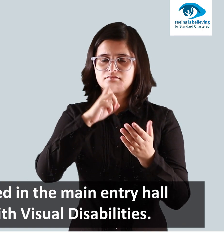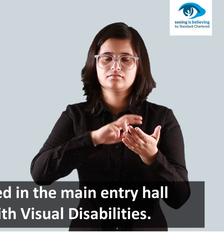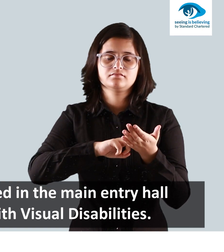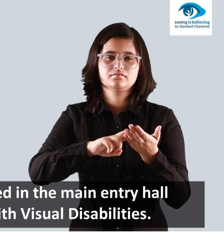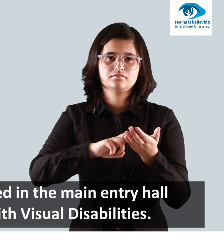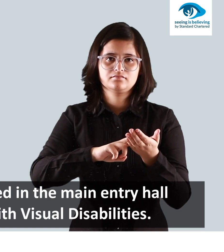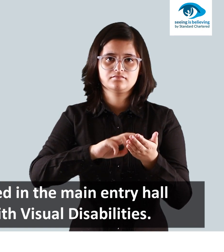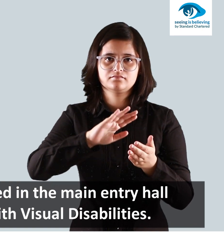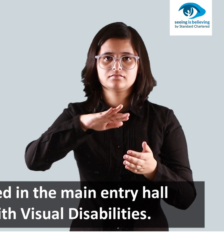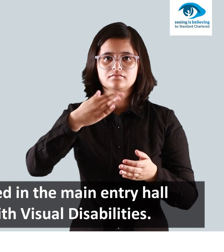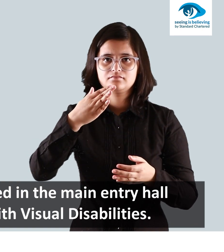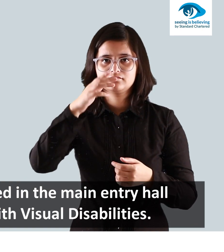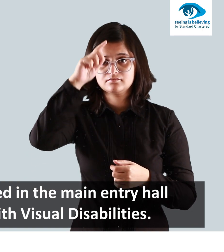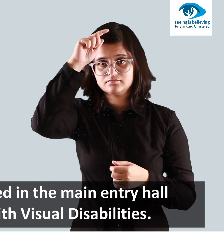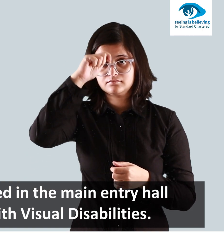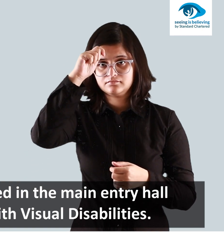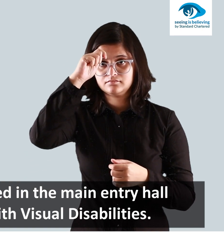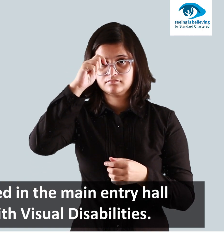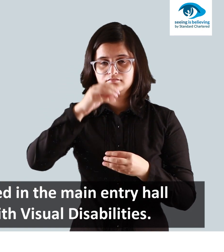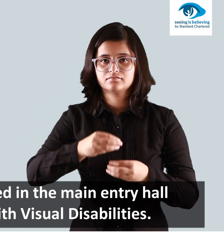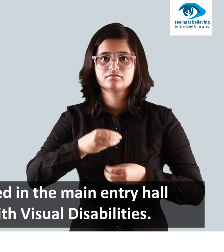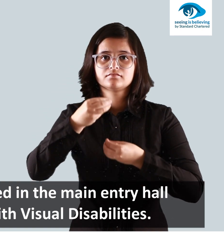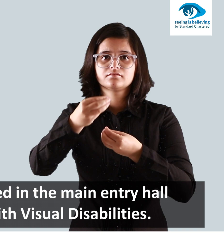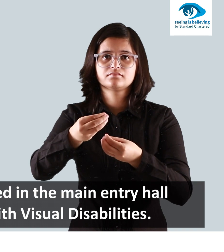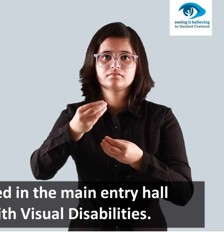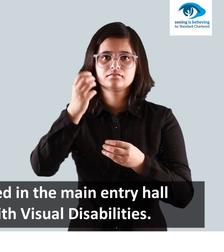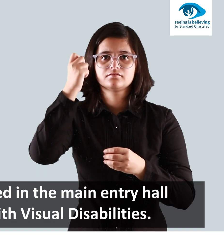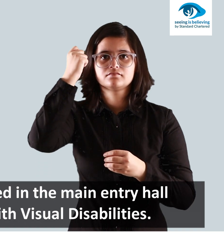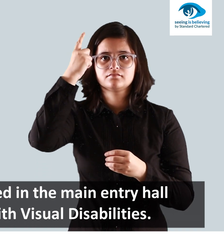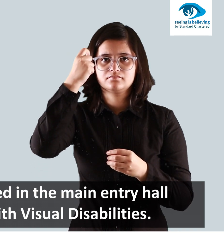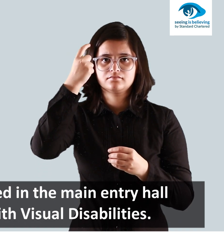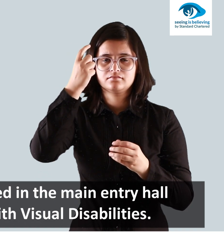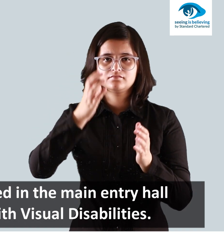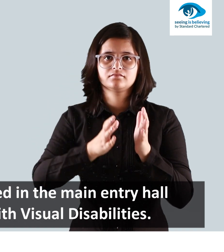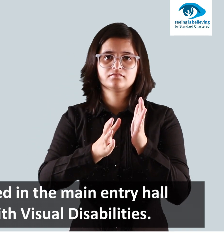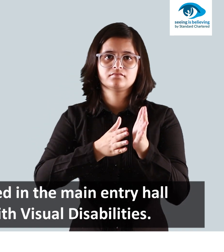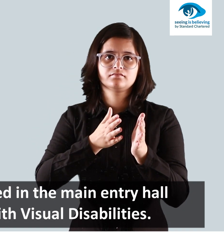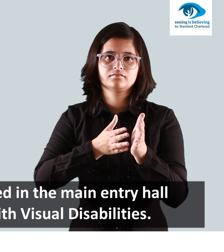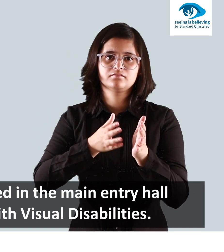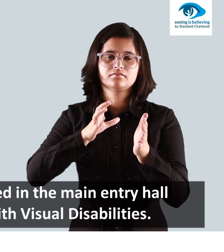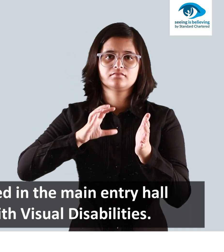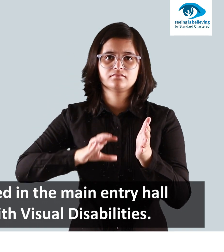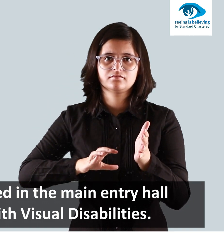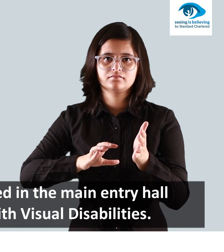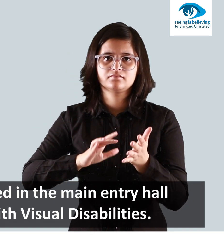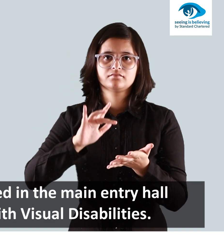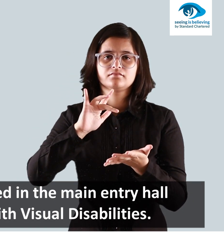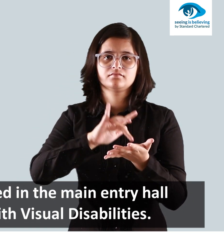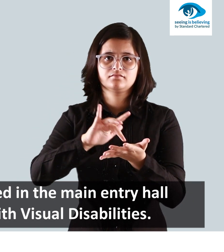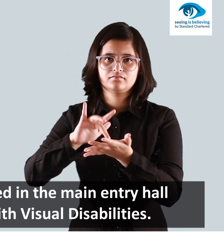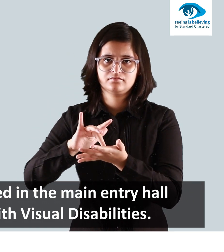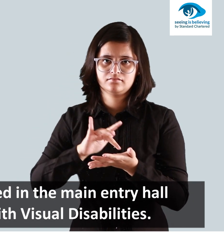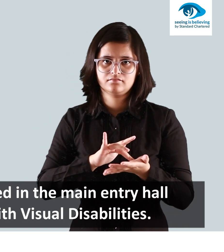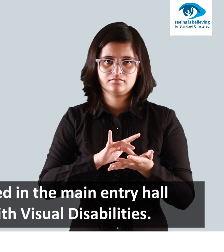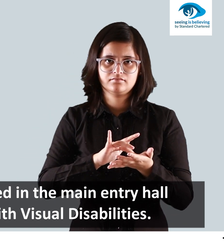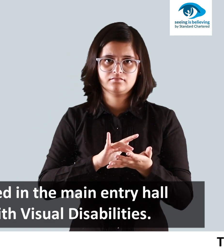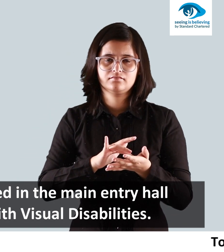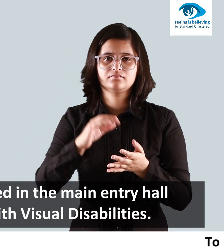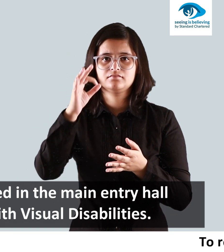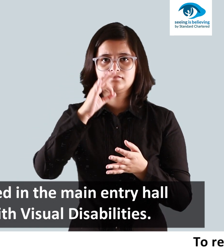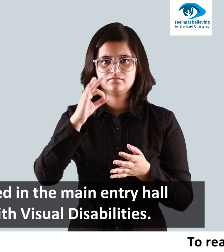facilities are installed in the main entry hall to facilitate people with visual disabilities.